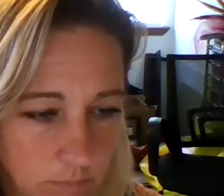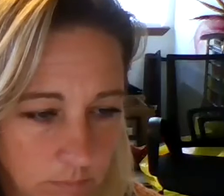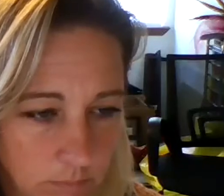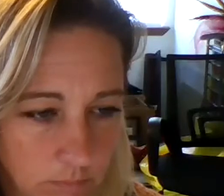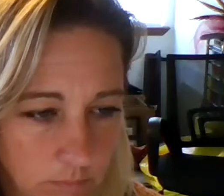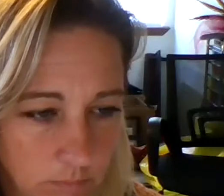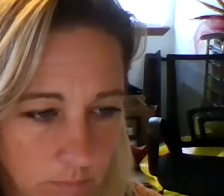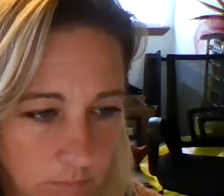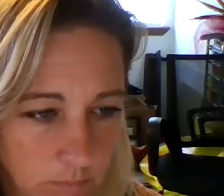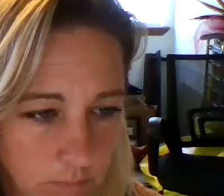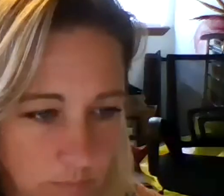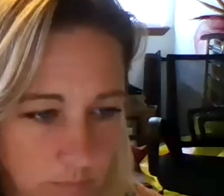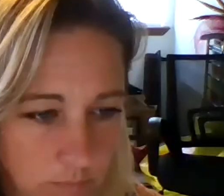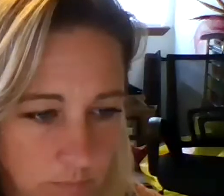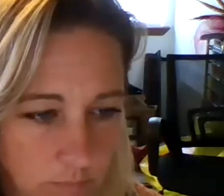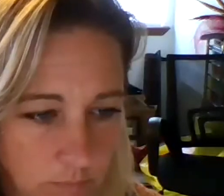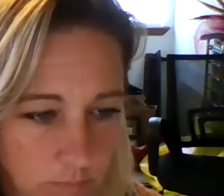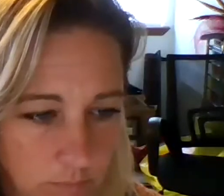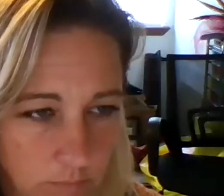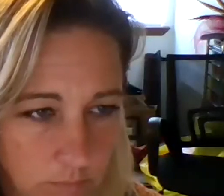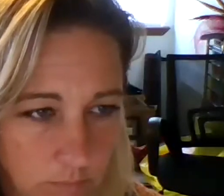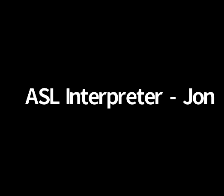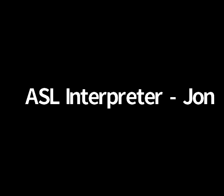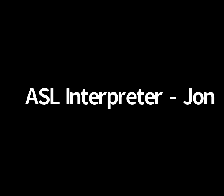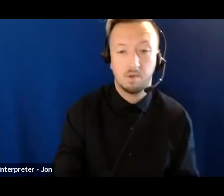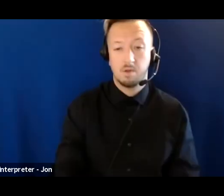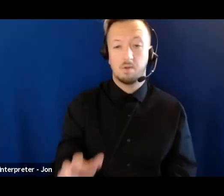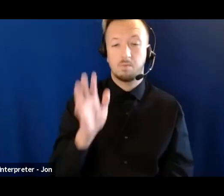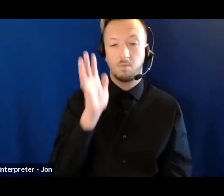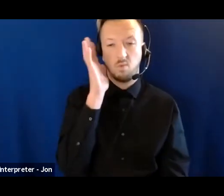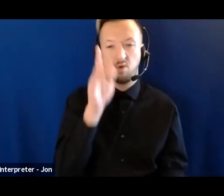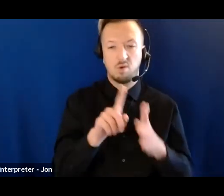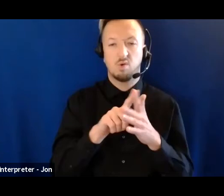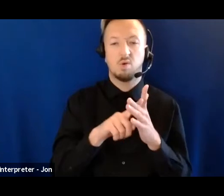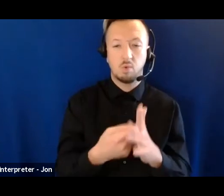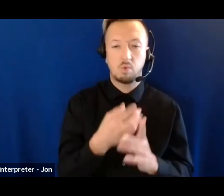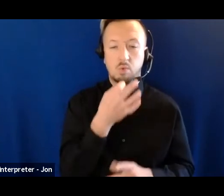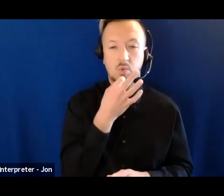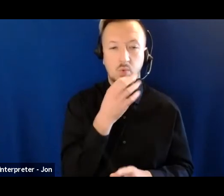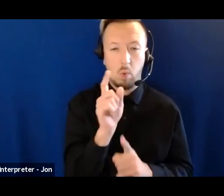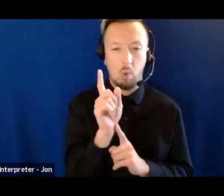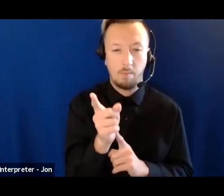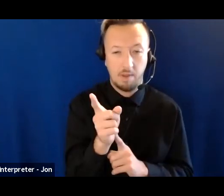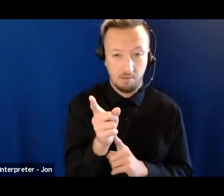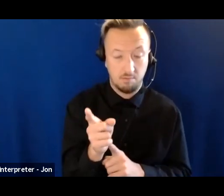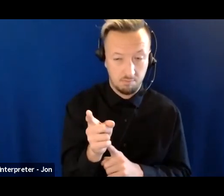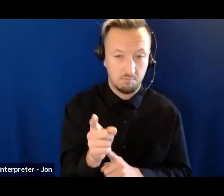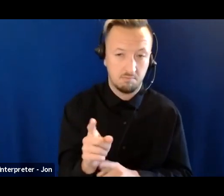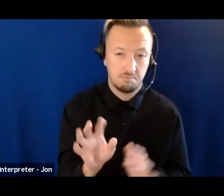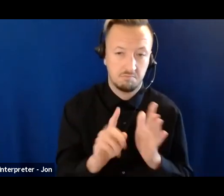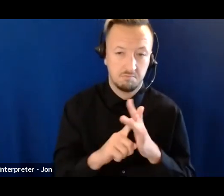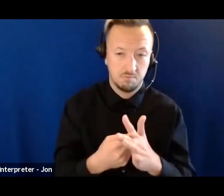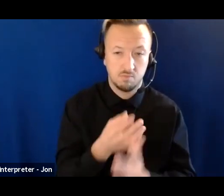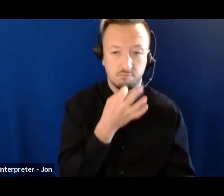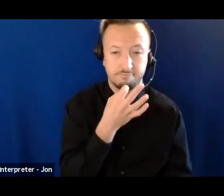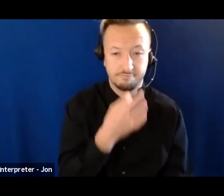We will get started in about 1 minute. I'm happy you're here. And I got the screen up ready for you. Okay. All right.